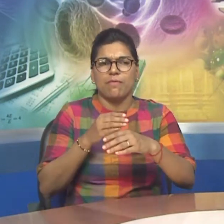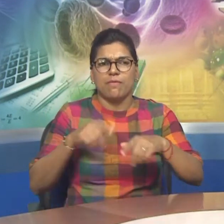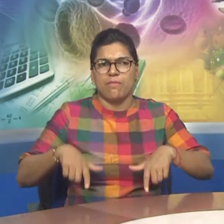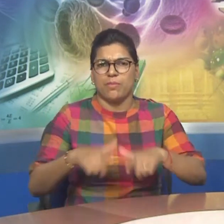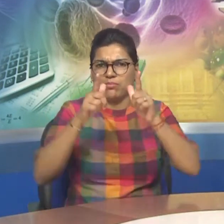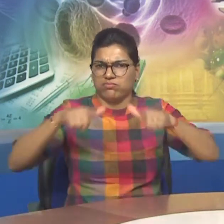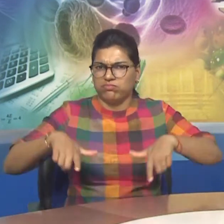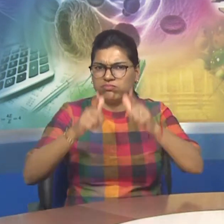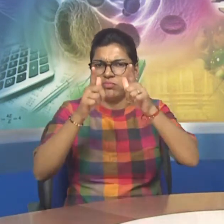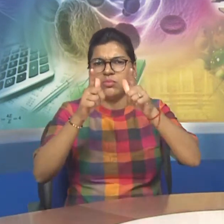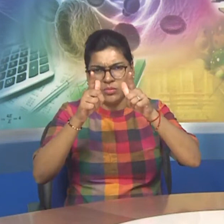sticks,